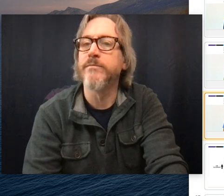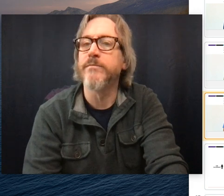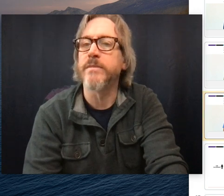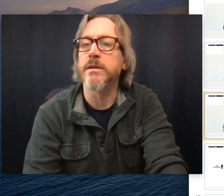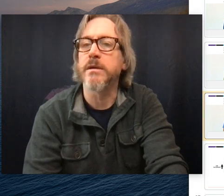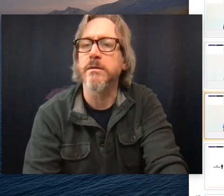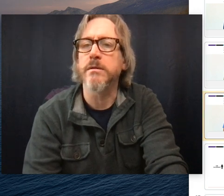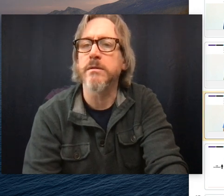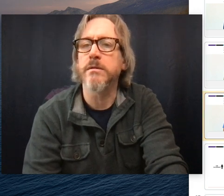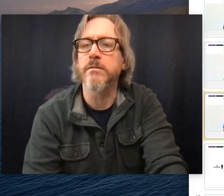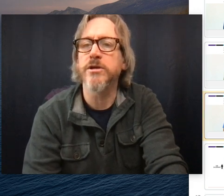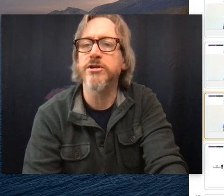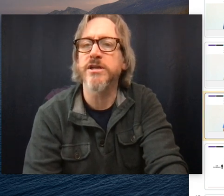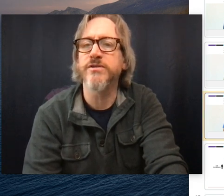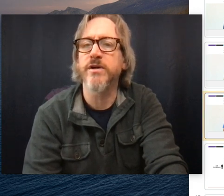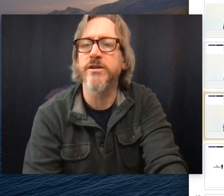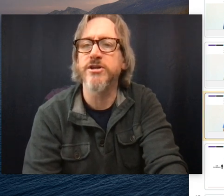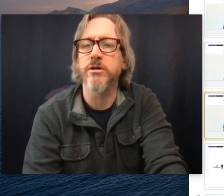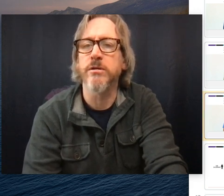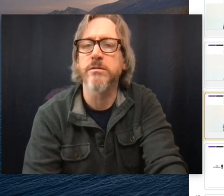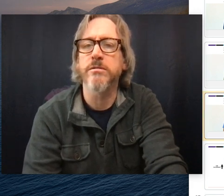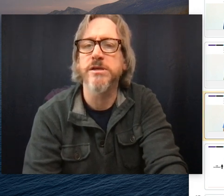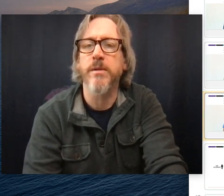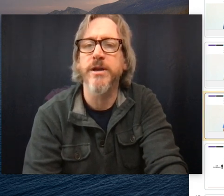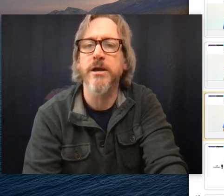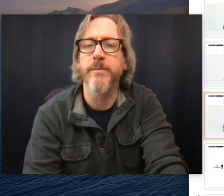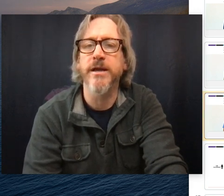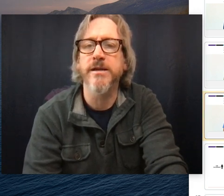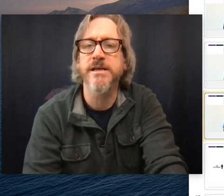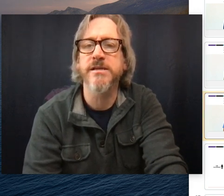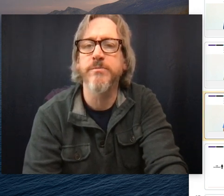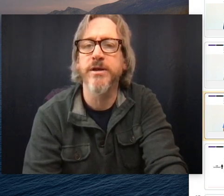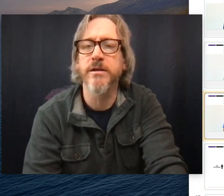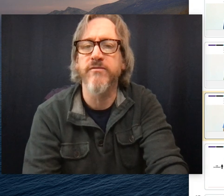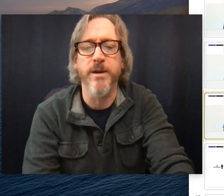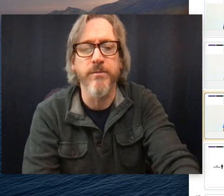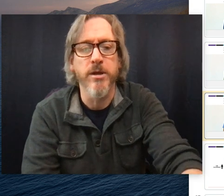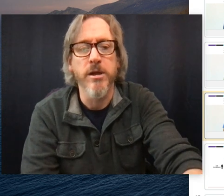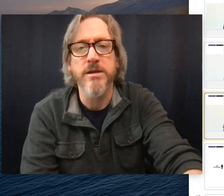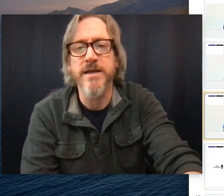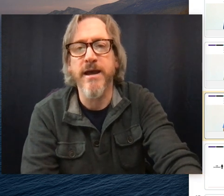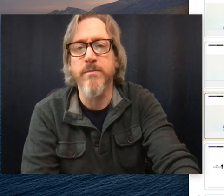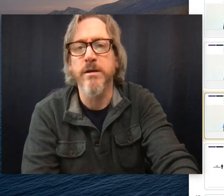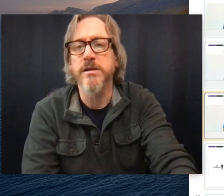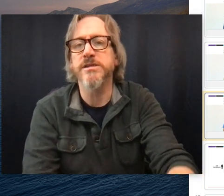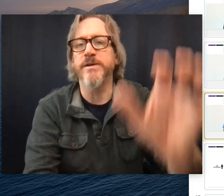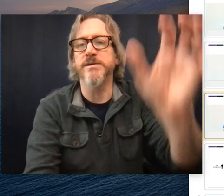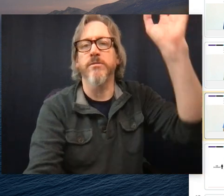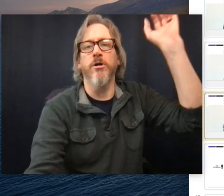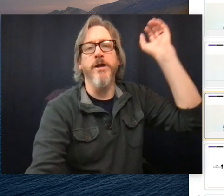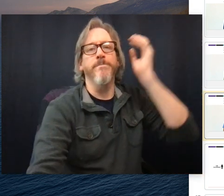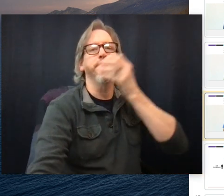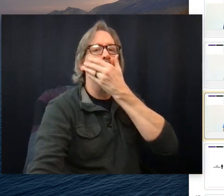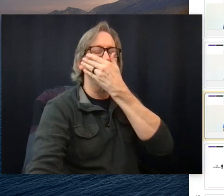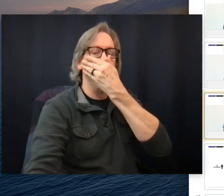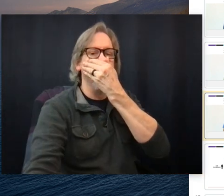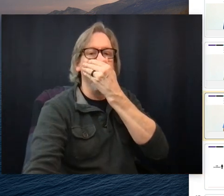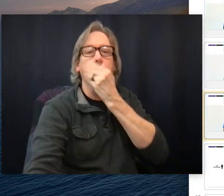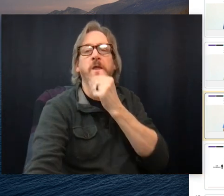made. Which, unless you've read The Jungle, is probably not going to make any sense, but never mind. Tab, spacebar. Okay.